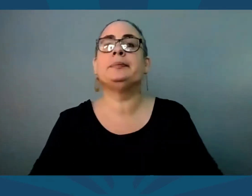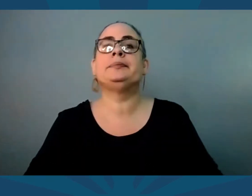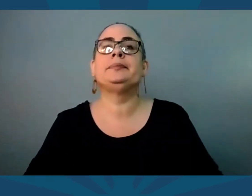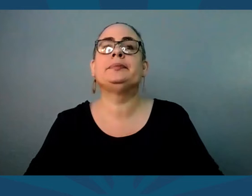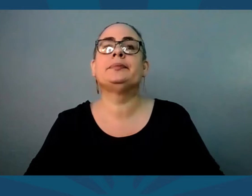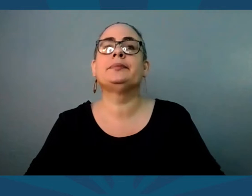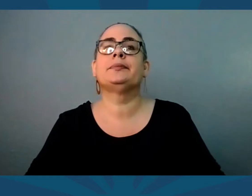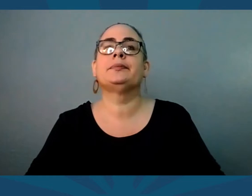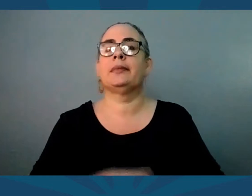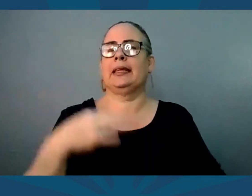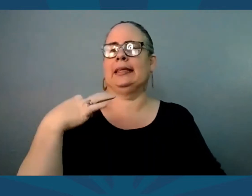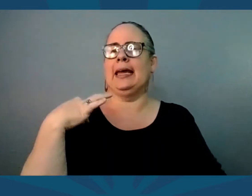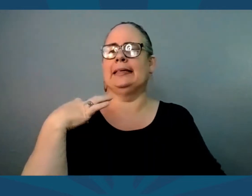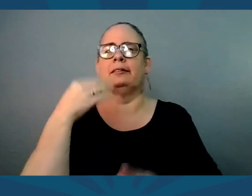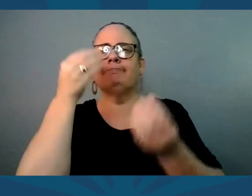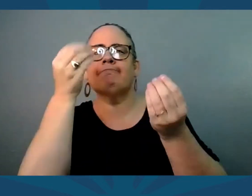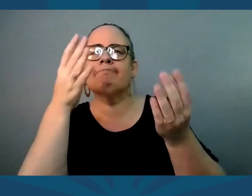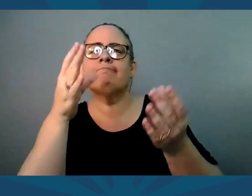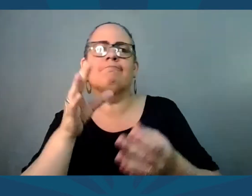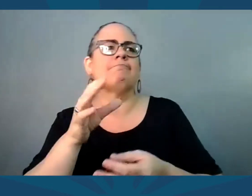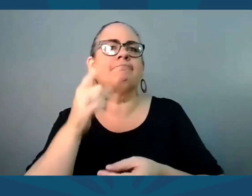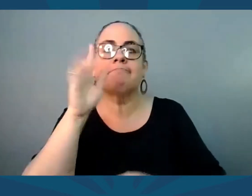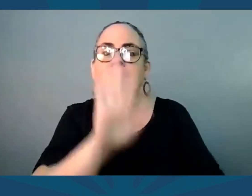county elections contact information,